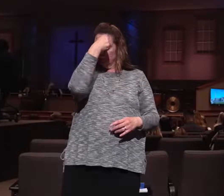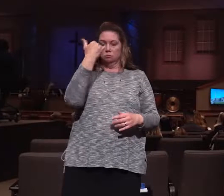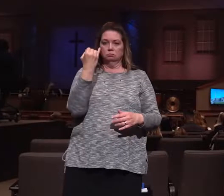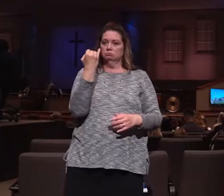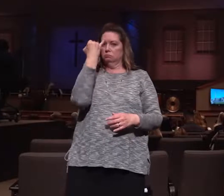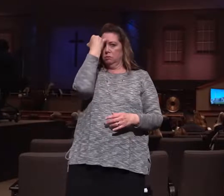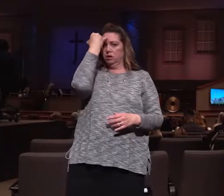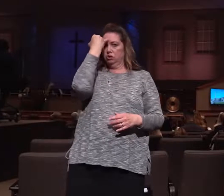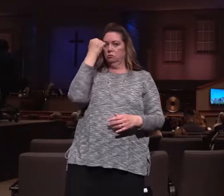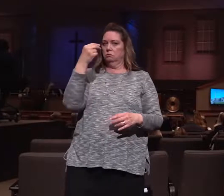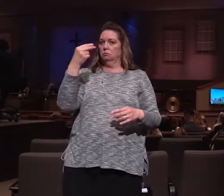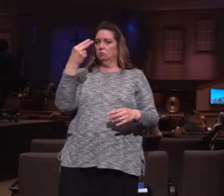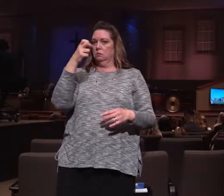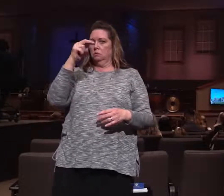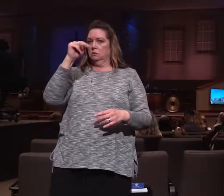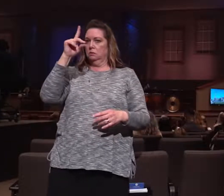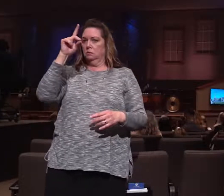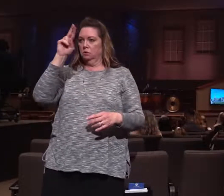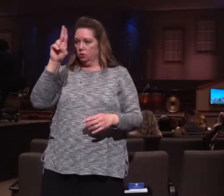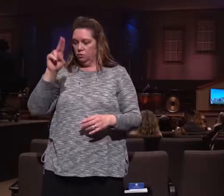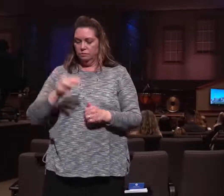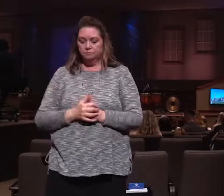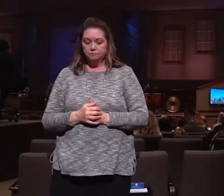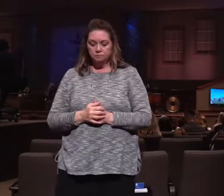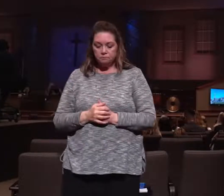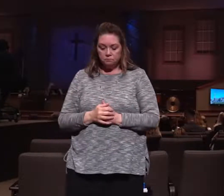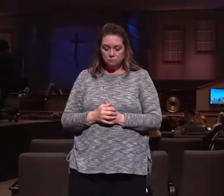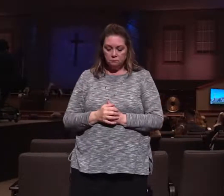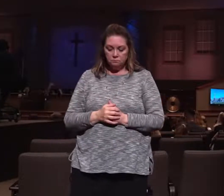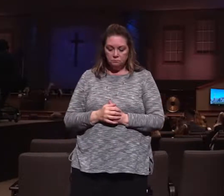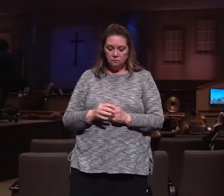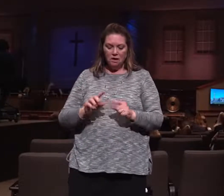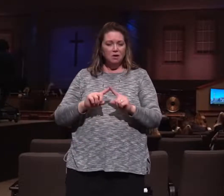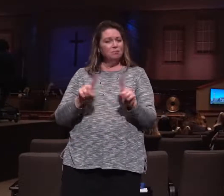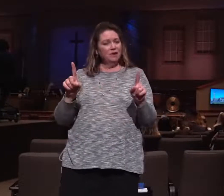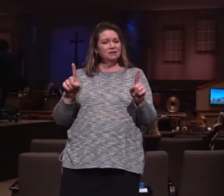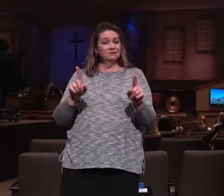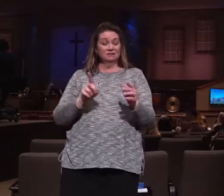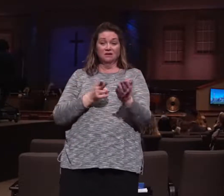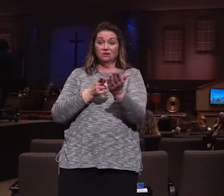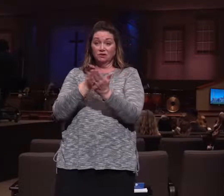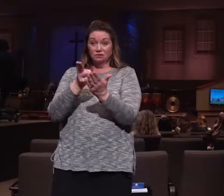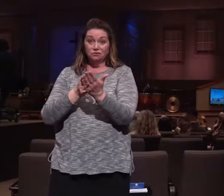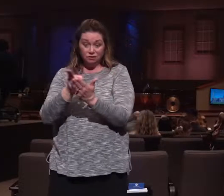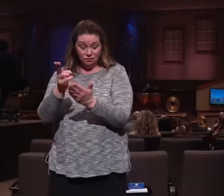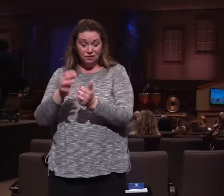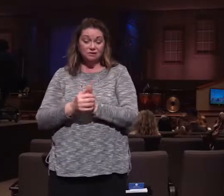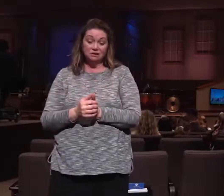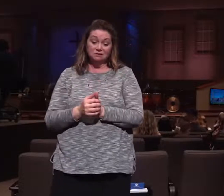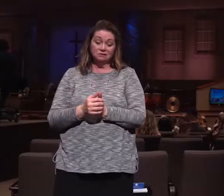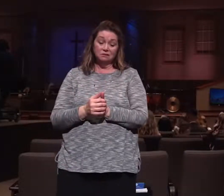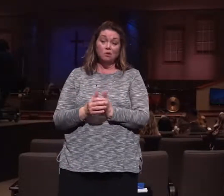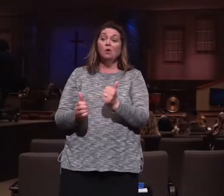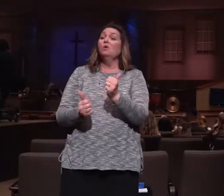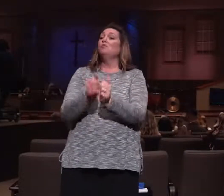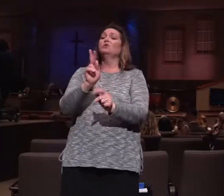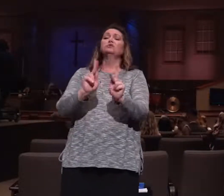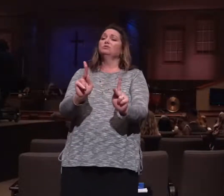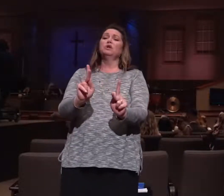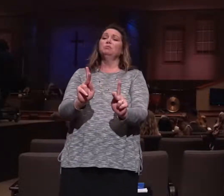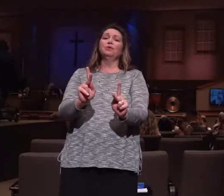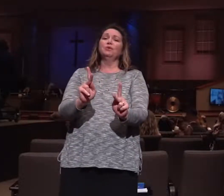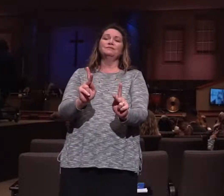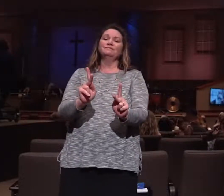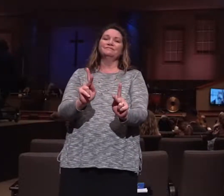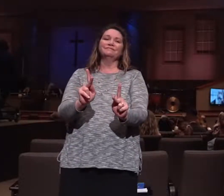claim some form of religion, the city is predominantly in a post-church era in practice. We